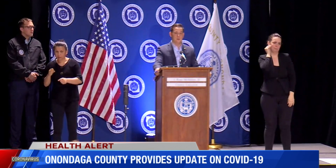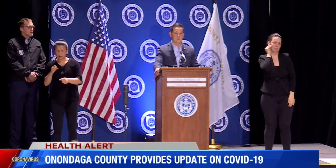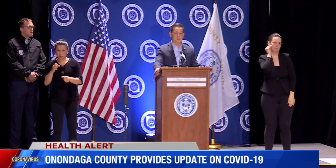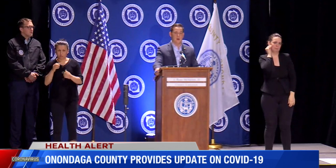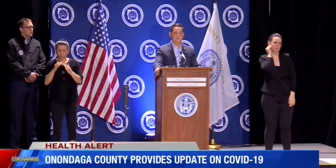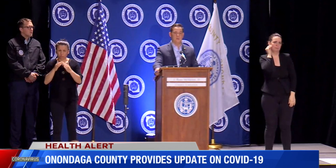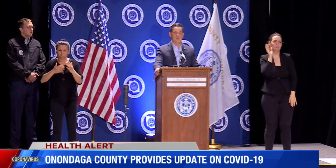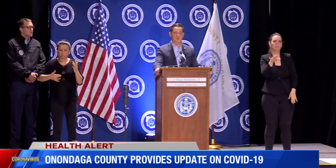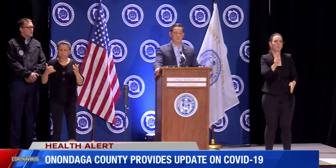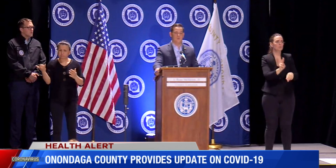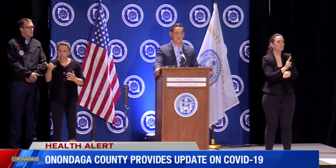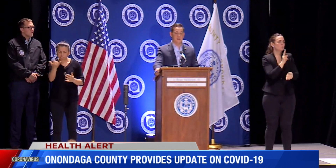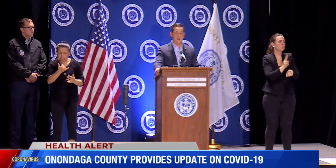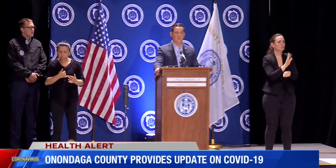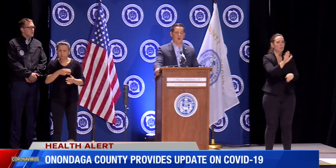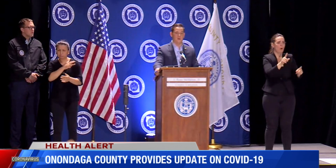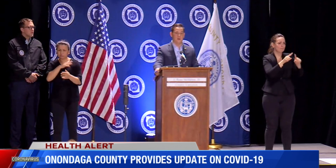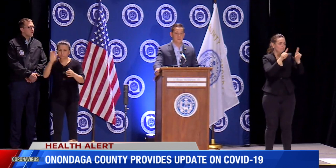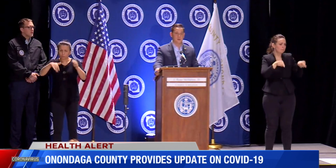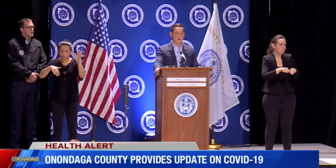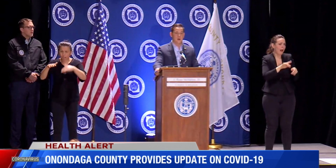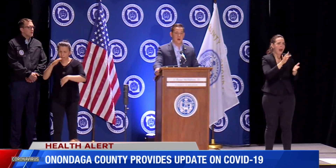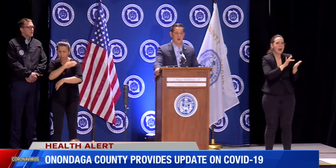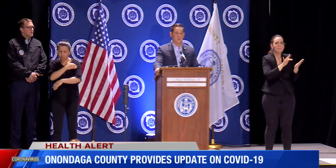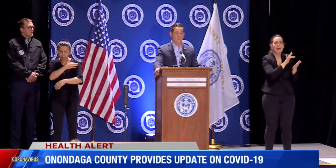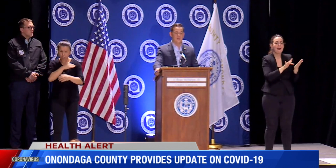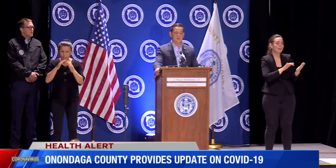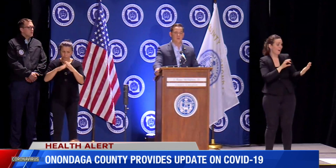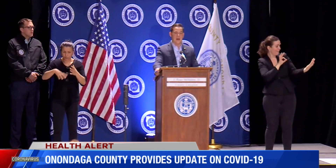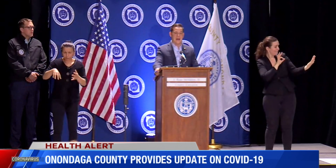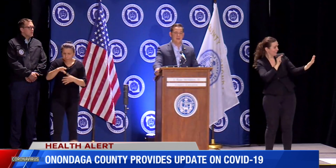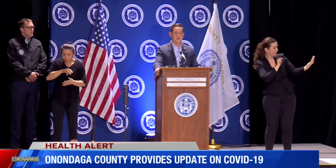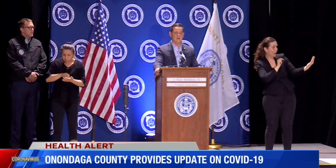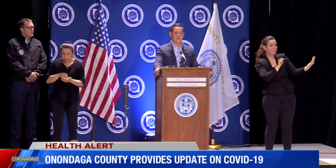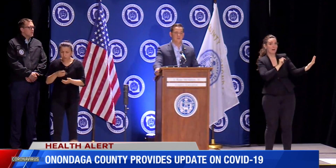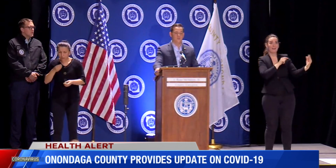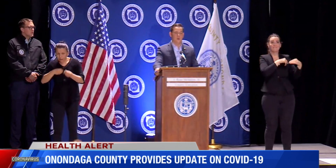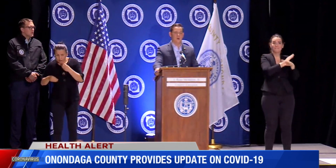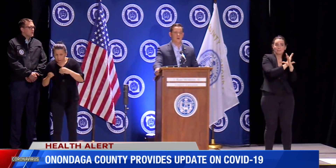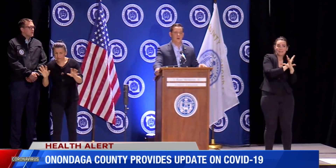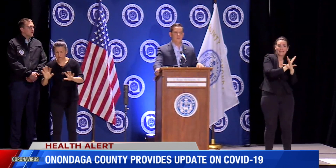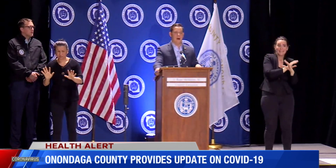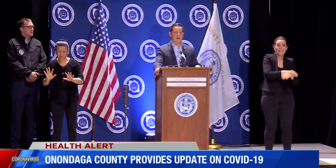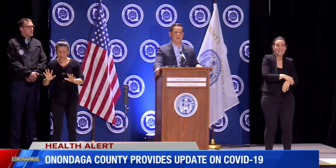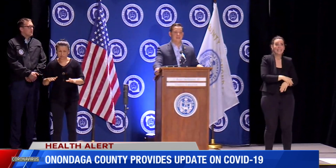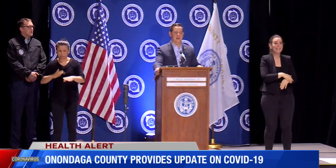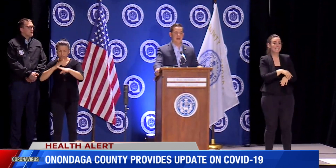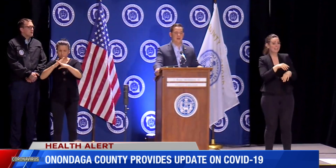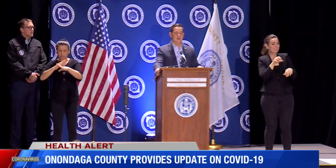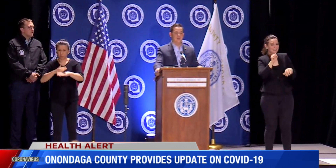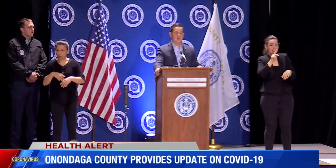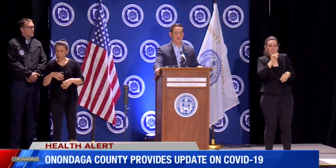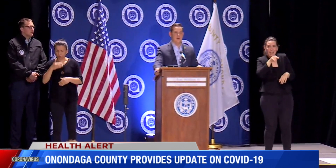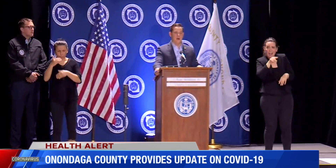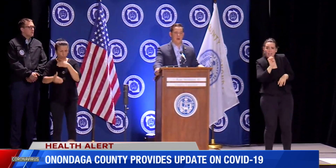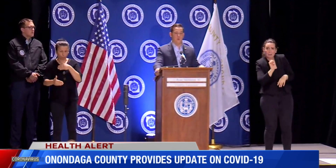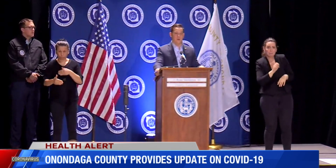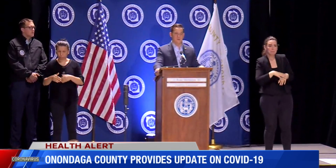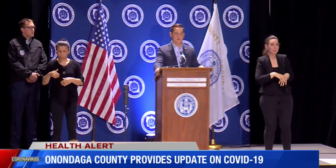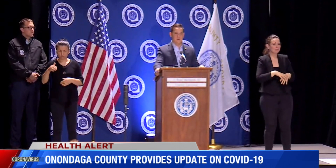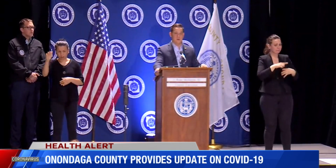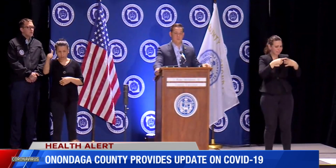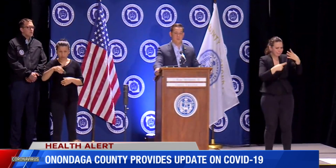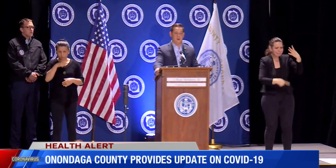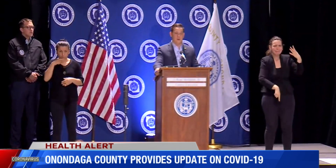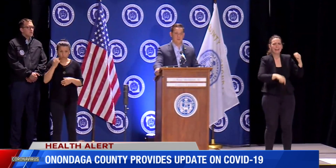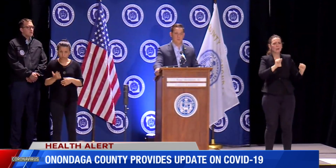it's Skype, Zoom, FaceTime, whatever it is. We do not need to put mom and dad at